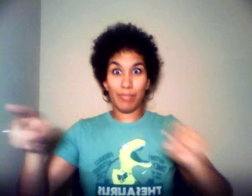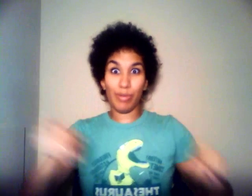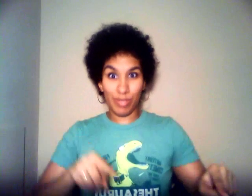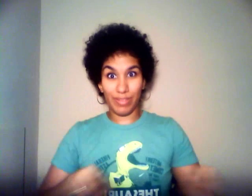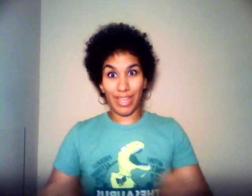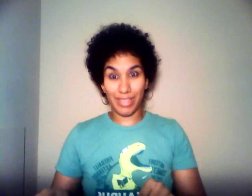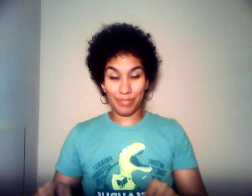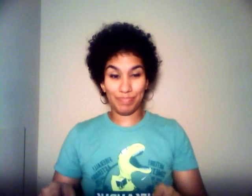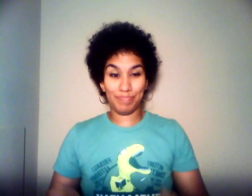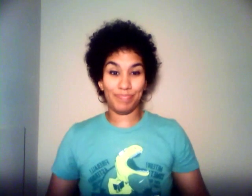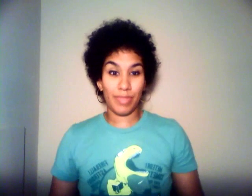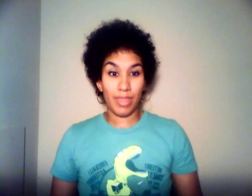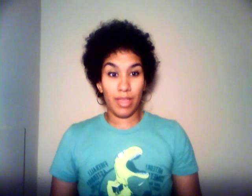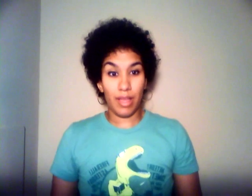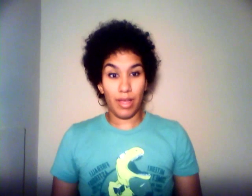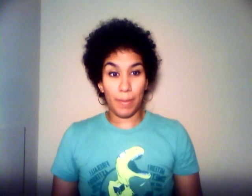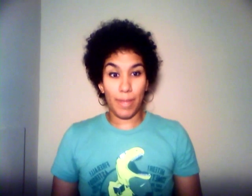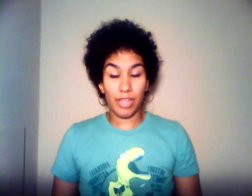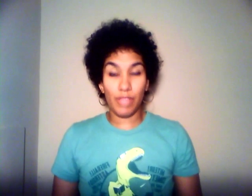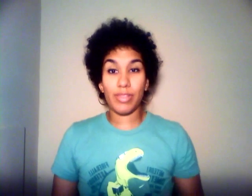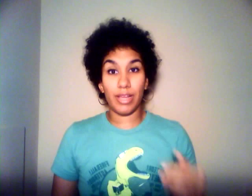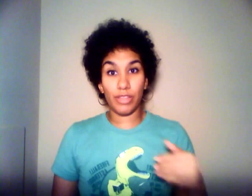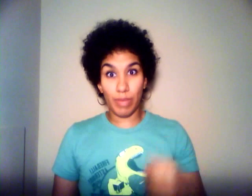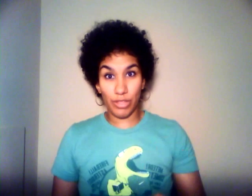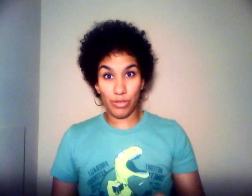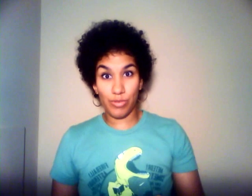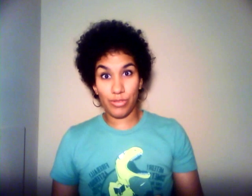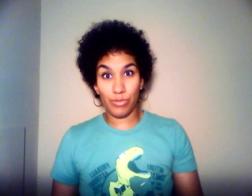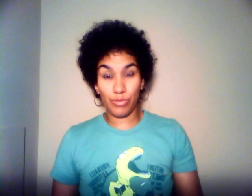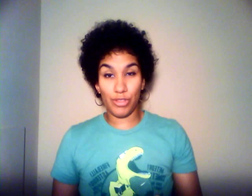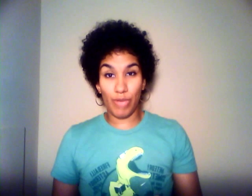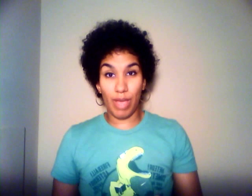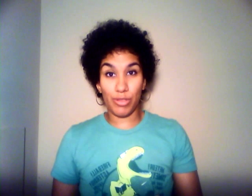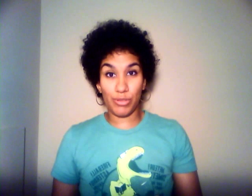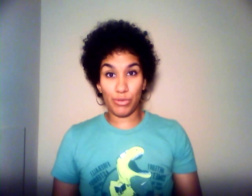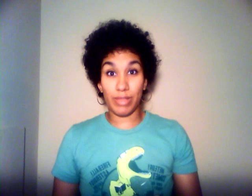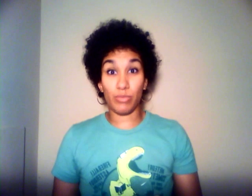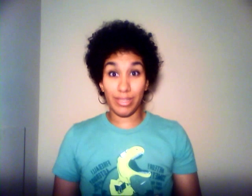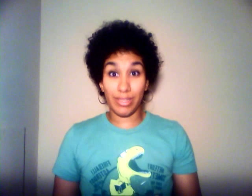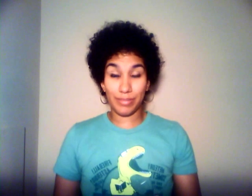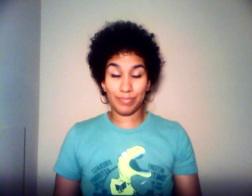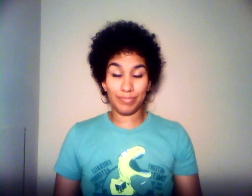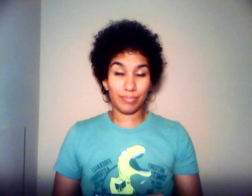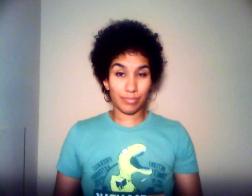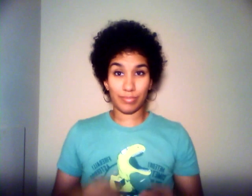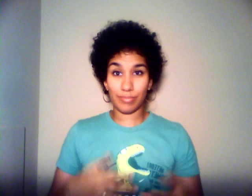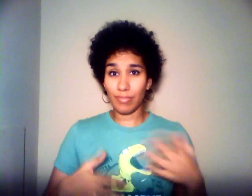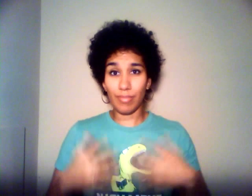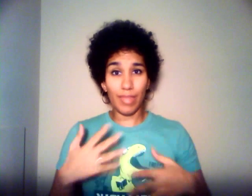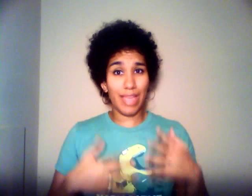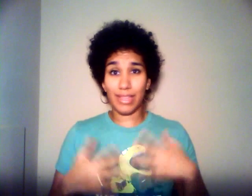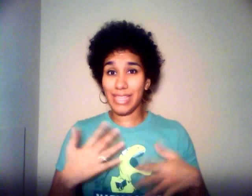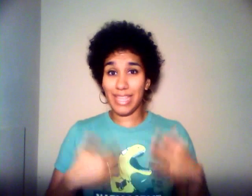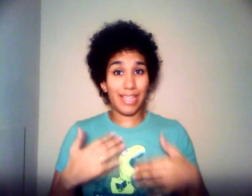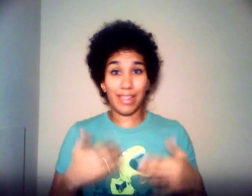bolts of lightning. Another sign you might use to describe a storm is wind. And intensity, again,